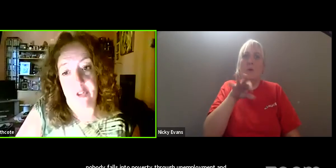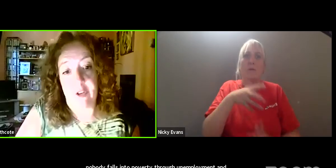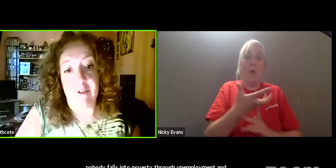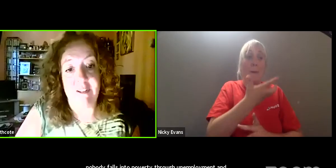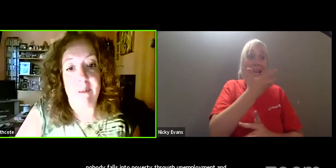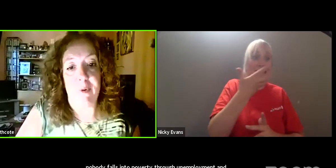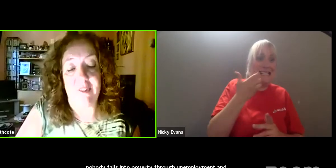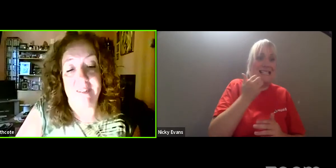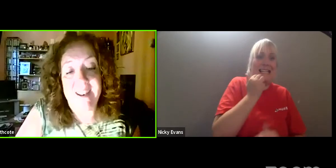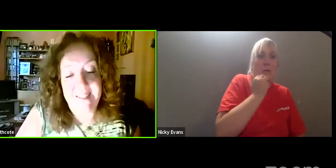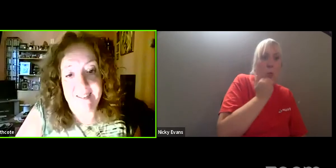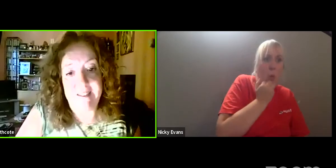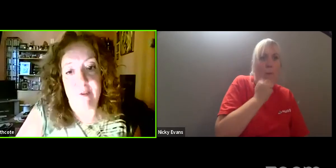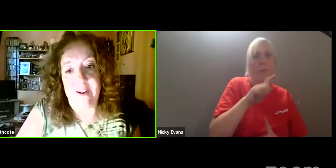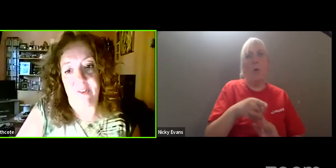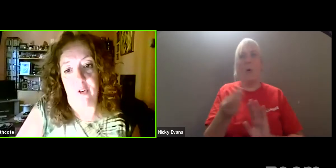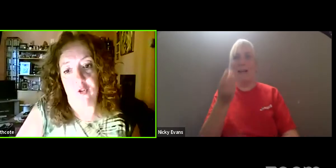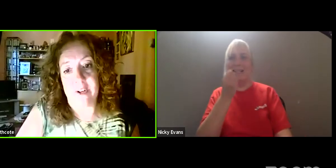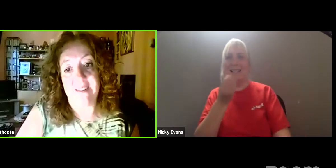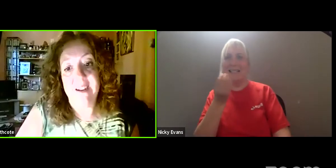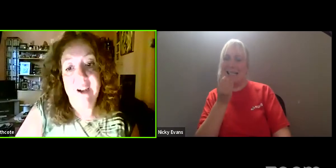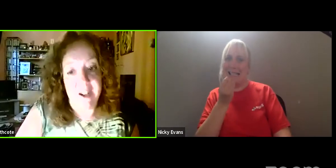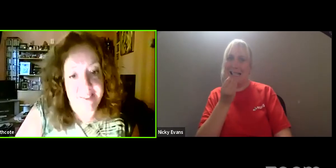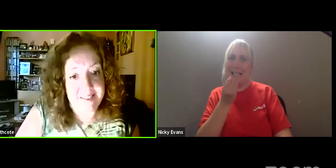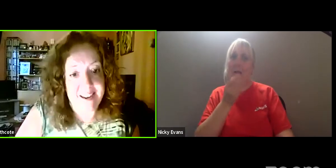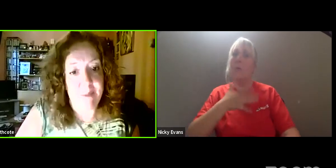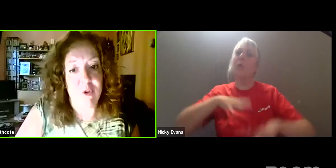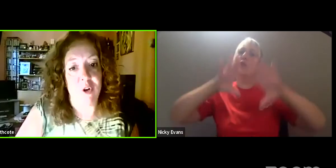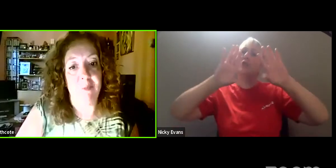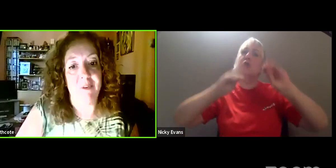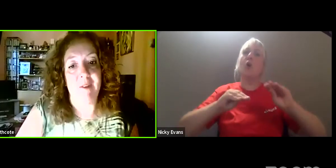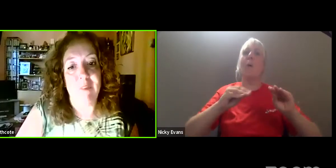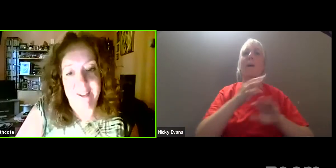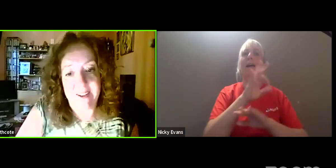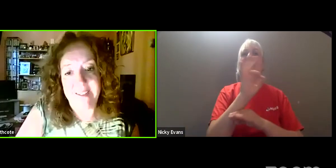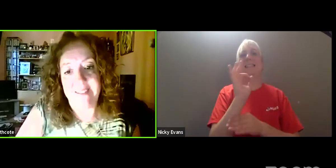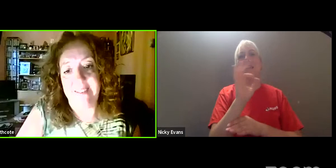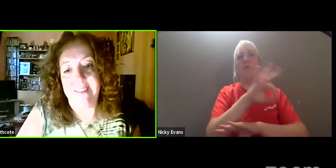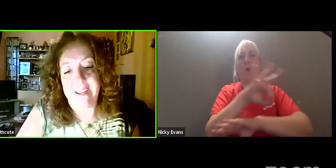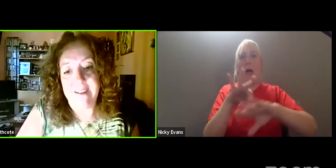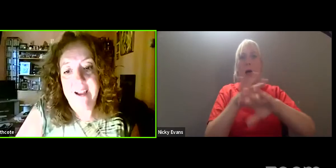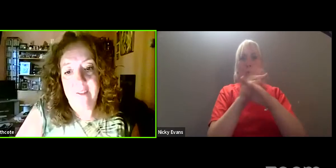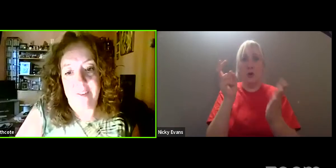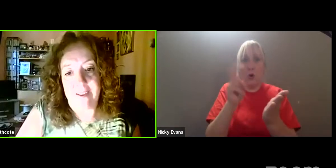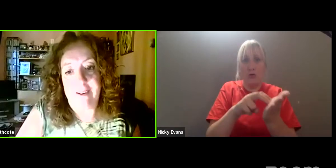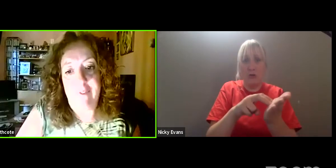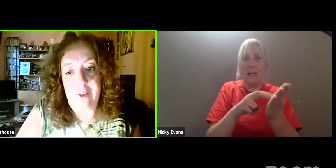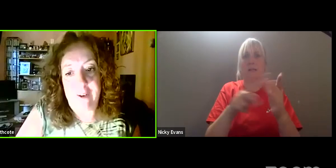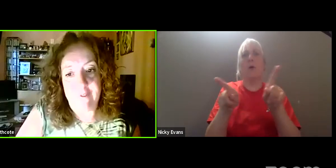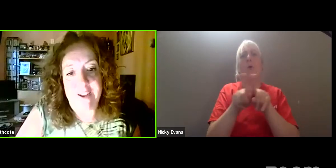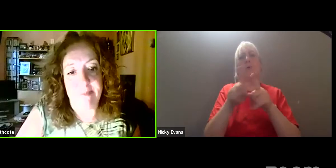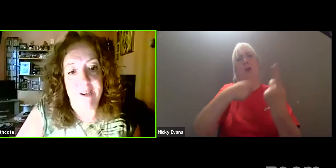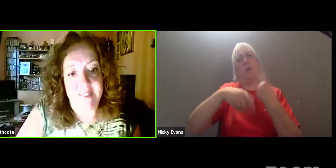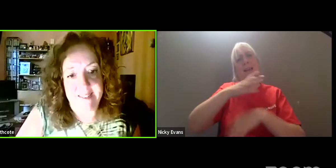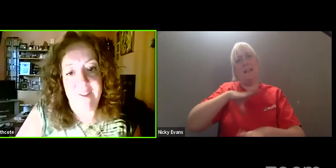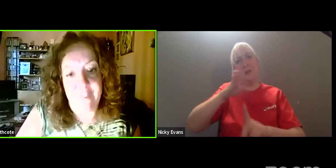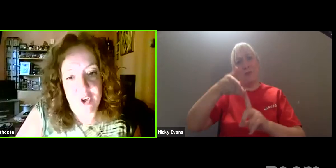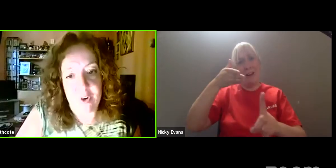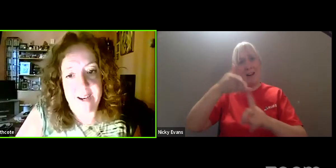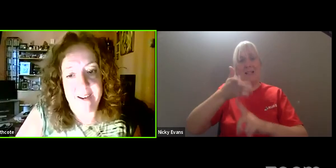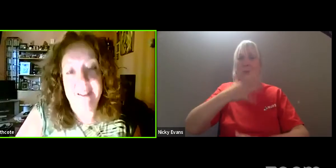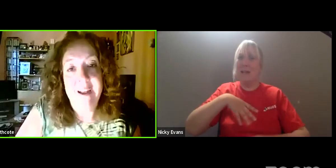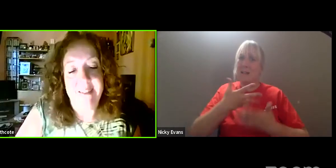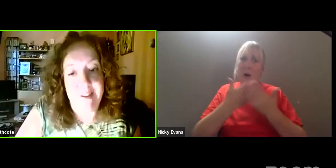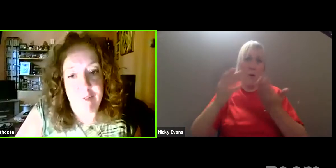social security that puts an end to 0 hours contracts, unsustainable jobs, and recognises the need for significant investment in staff